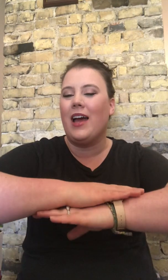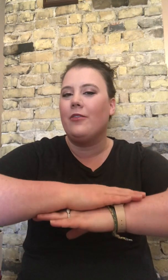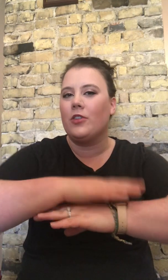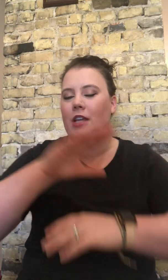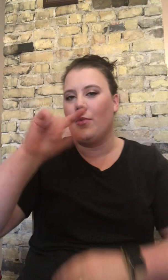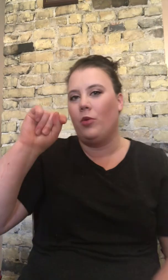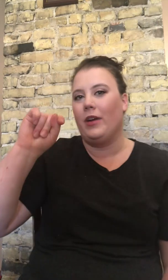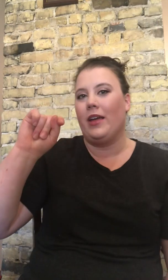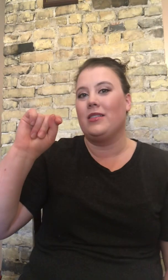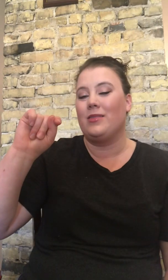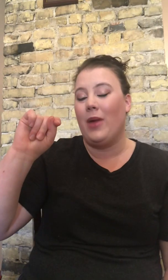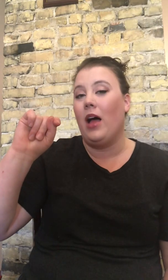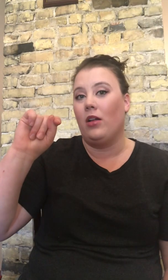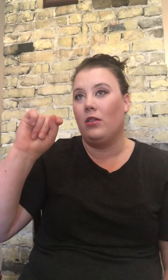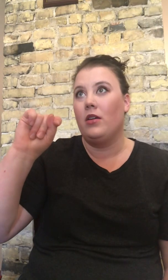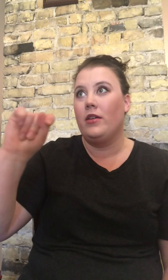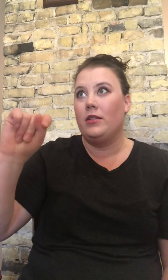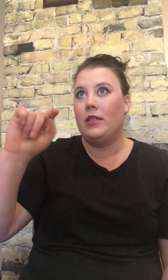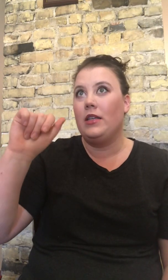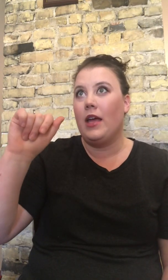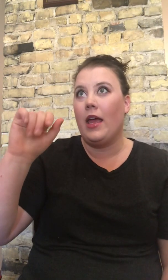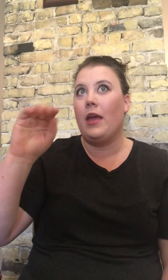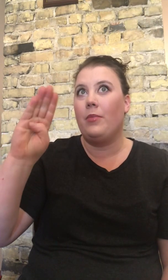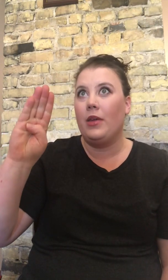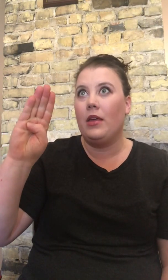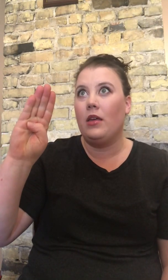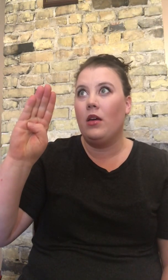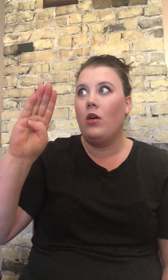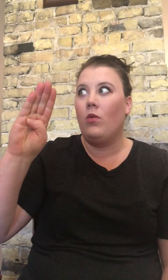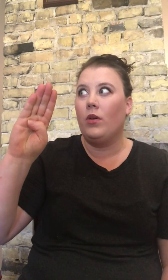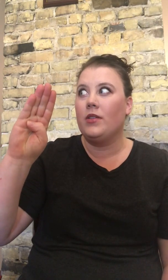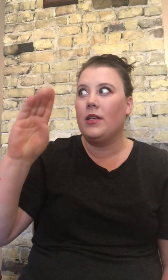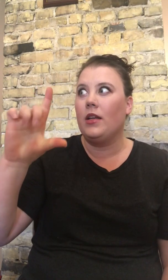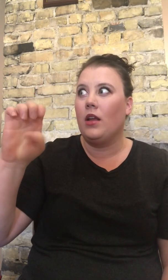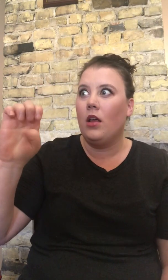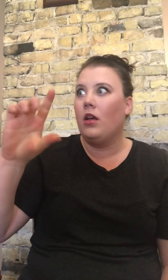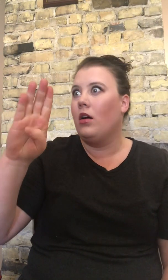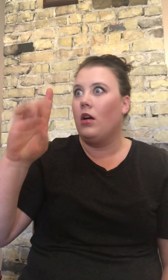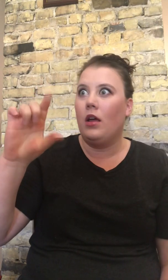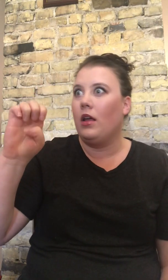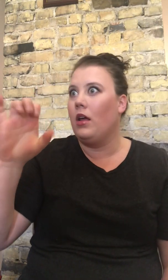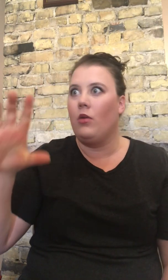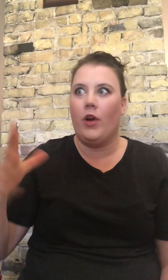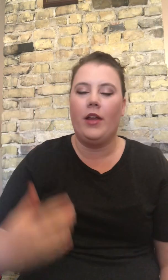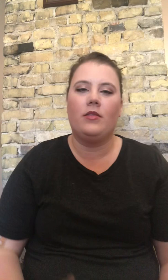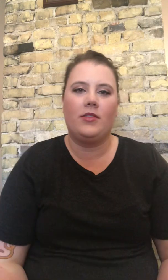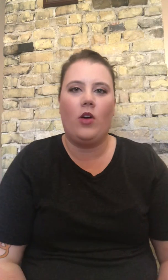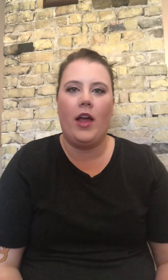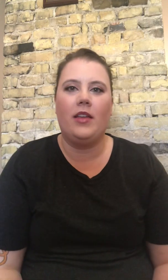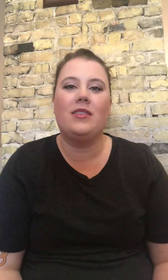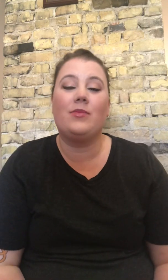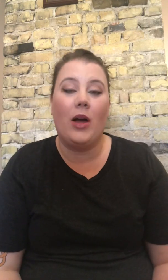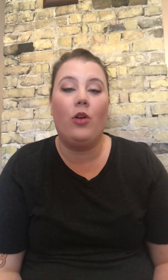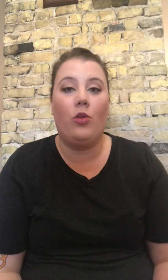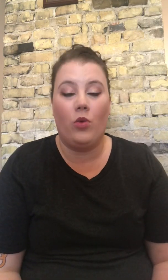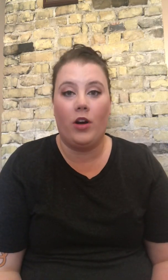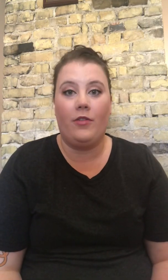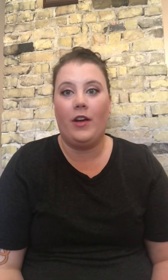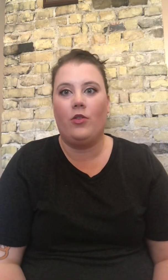for table, but I can spell T-A-B, what is it? Right? So I can spell the word if I don't